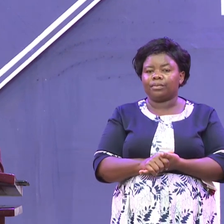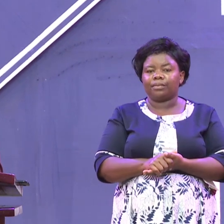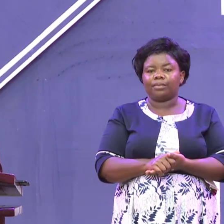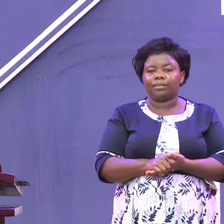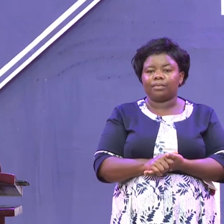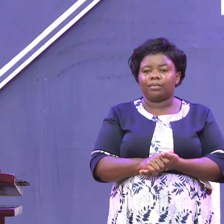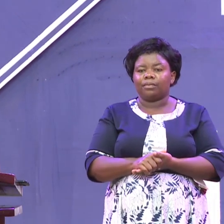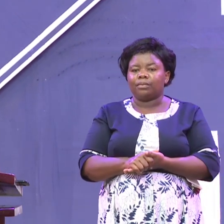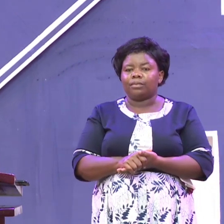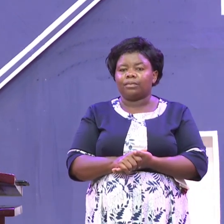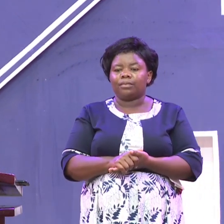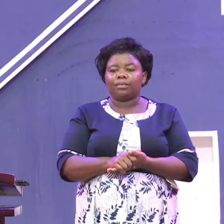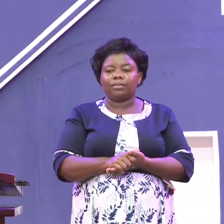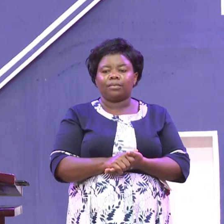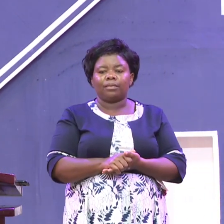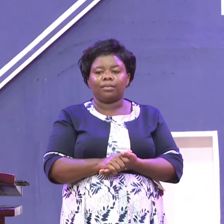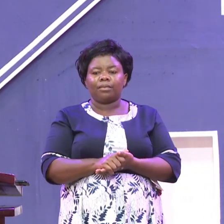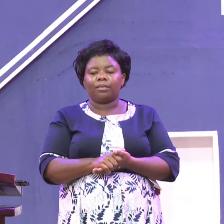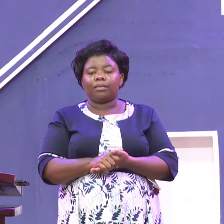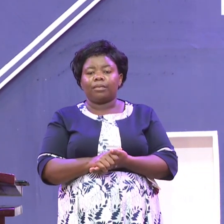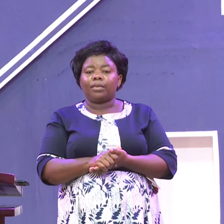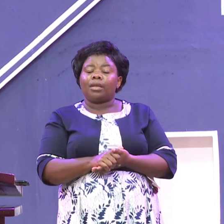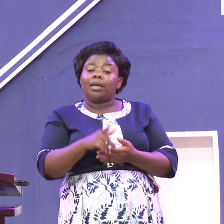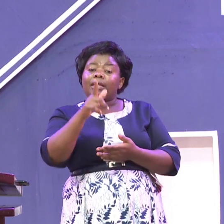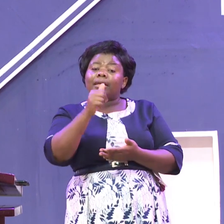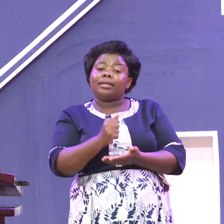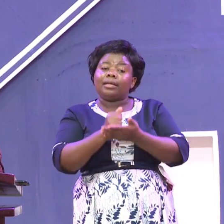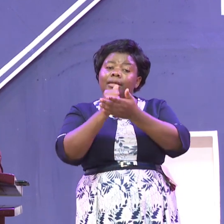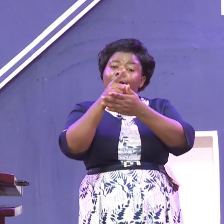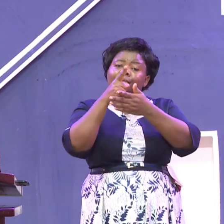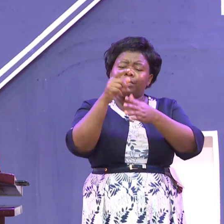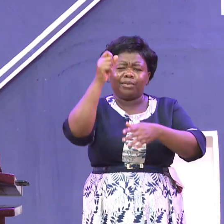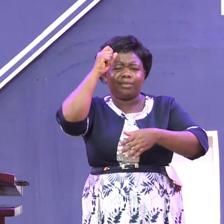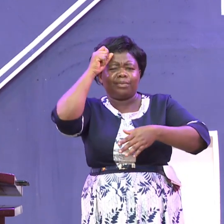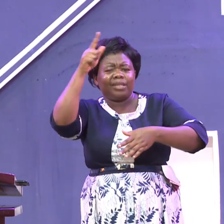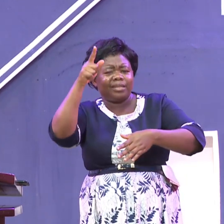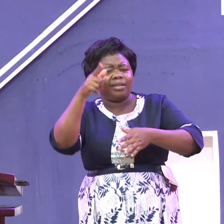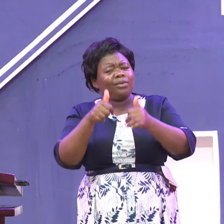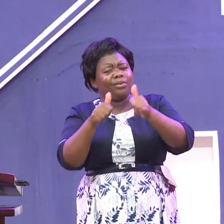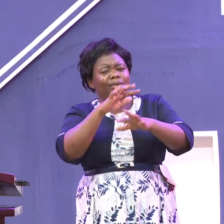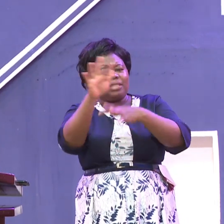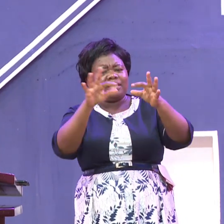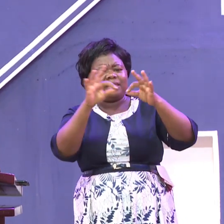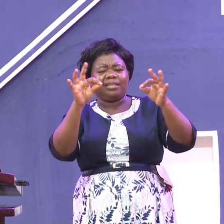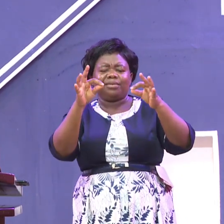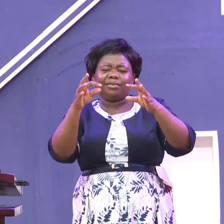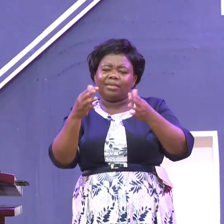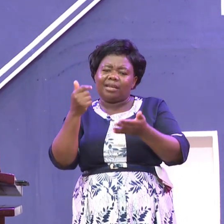thank in which level he or she falls in. Ekyo kikuyamba kutegeera kirabo kika ki